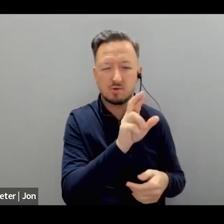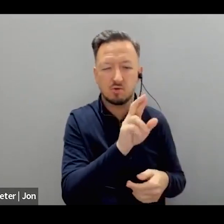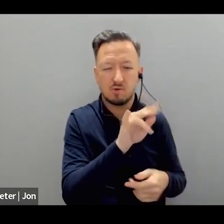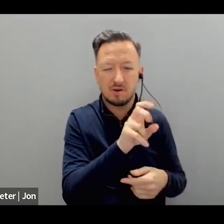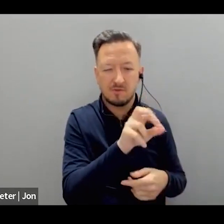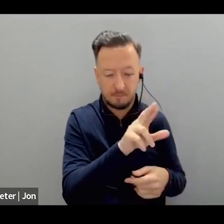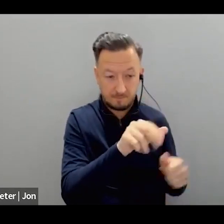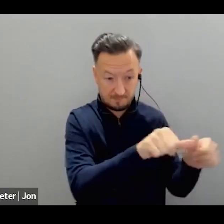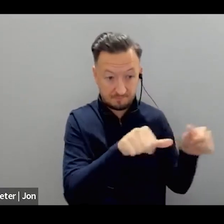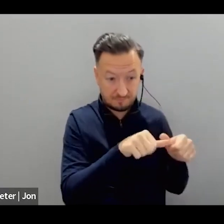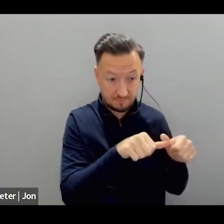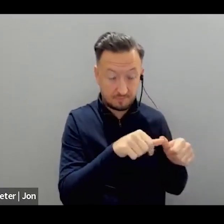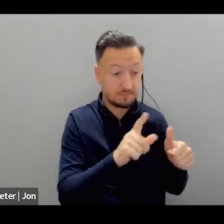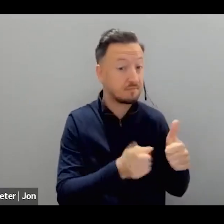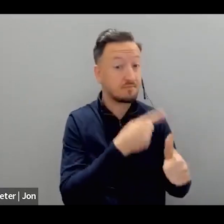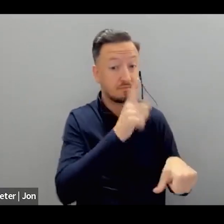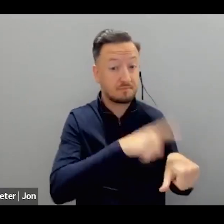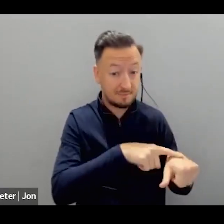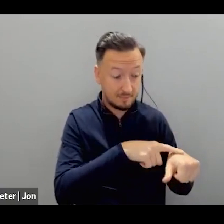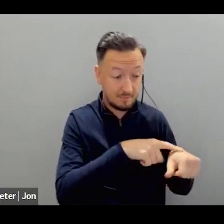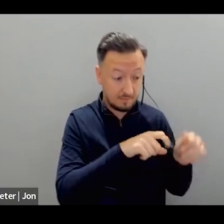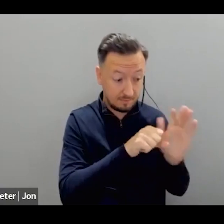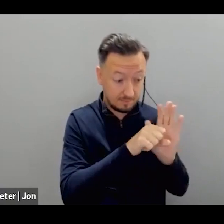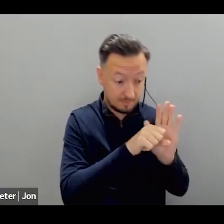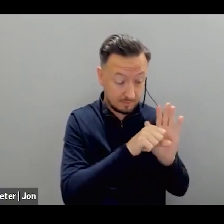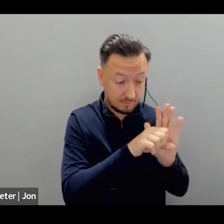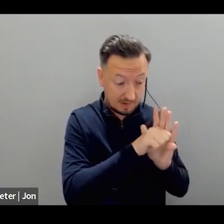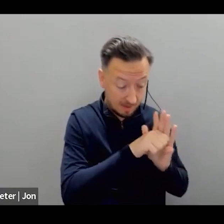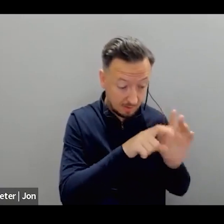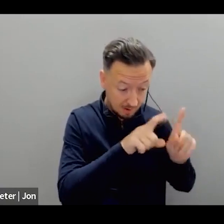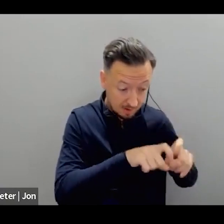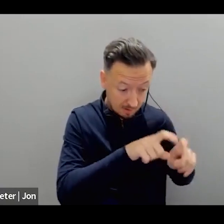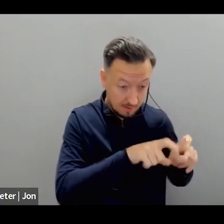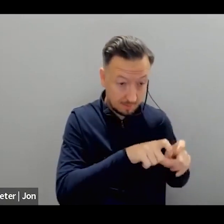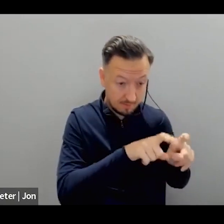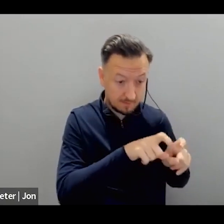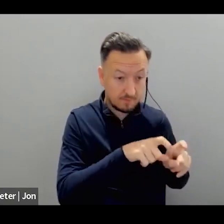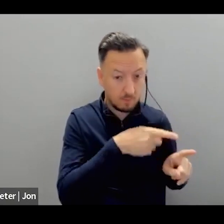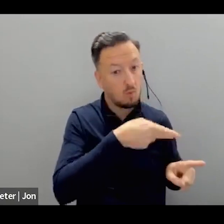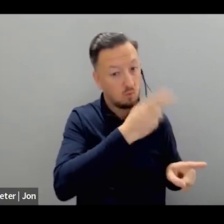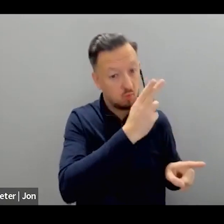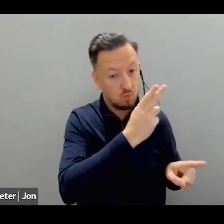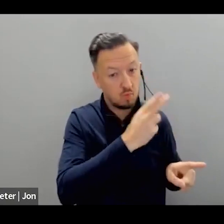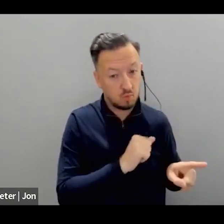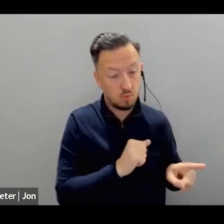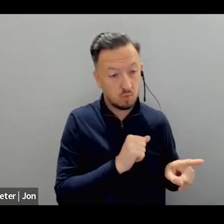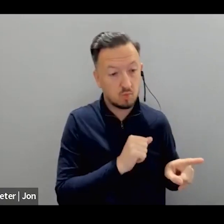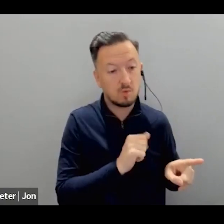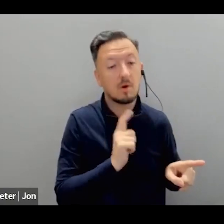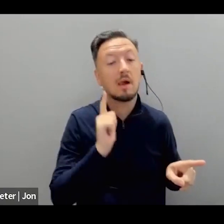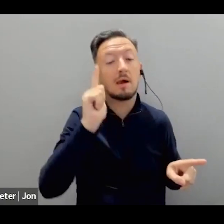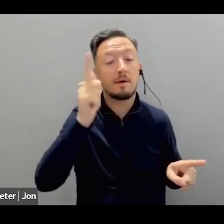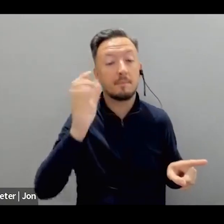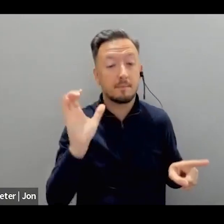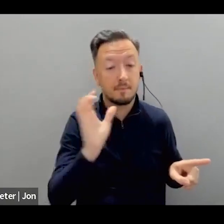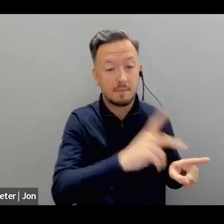we sampled the first time and did the first part of the investigative sampling, it was high. But when we went back, if you'll